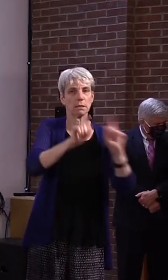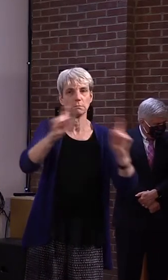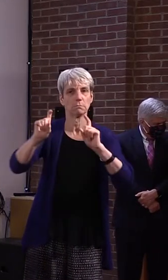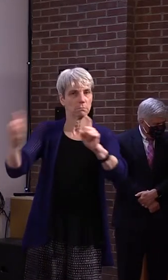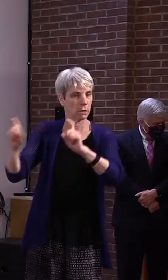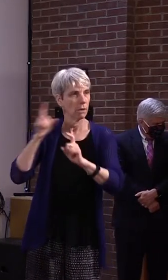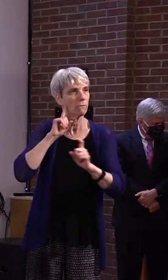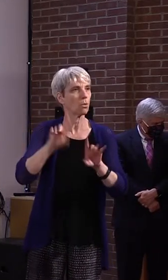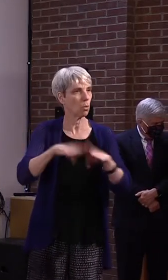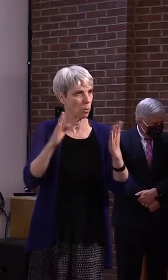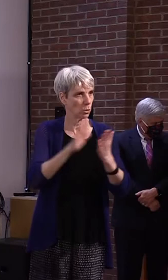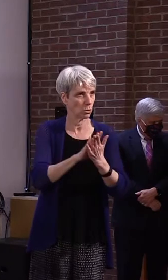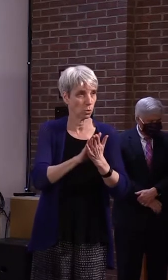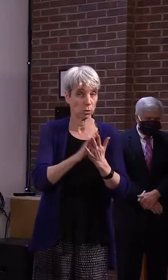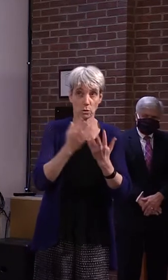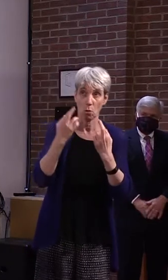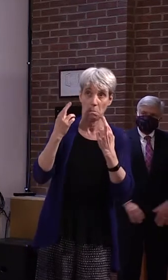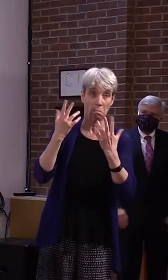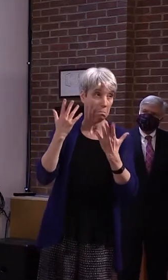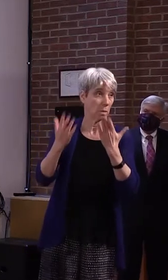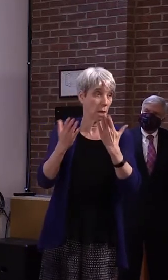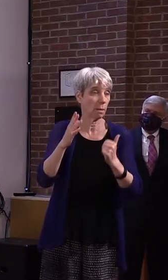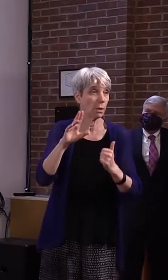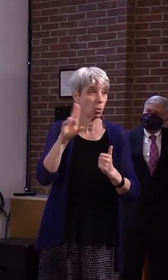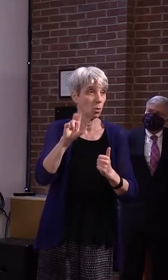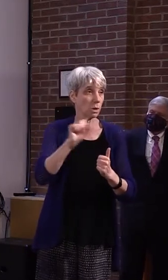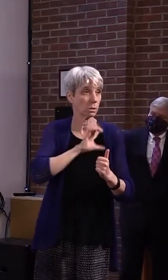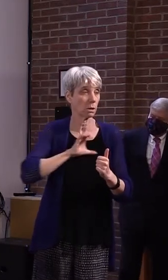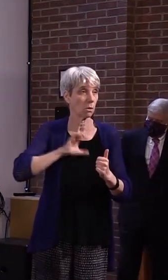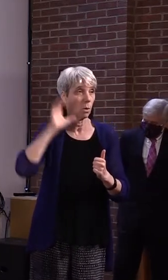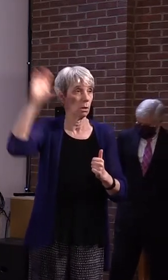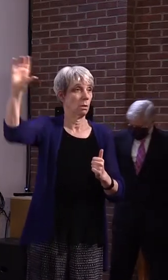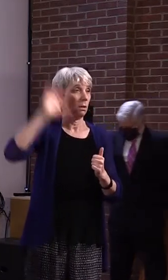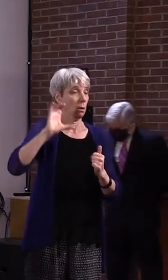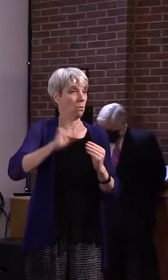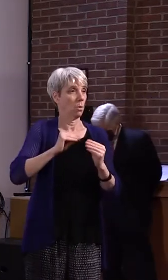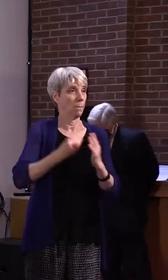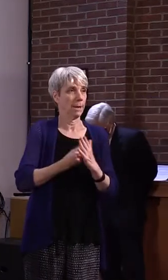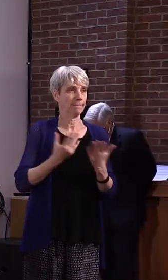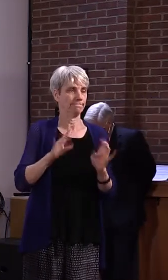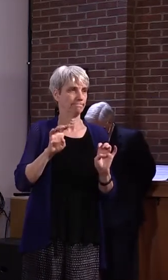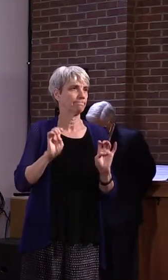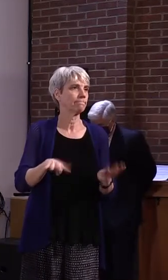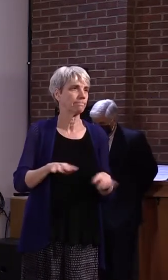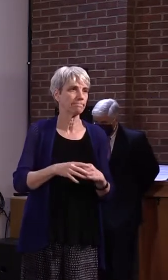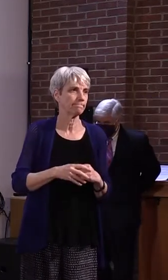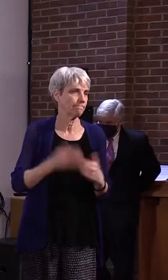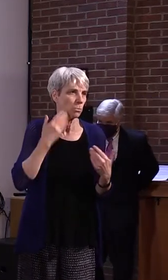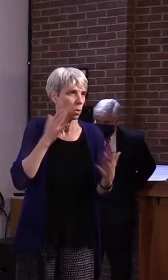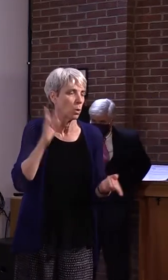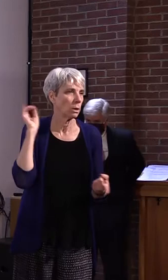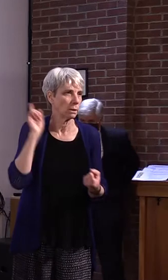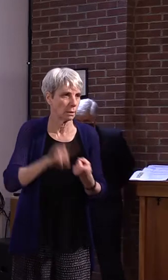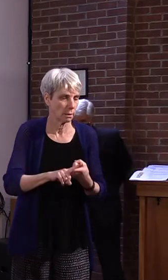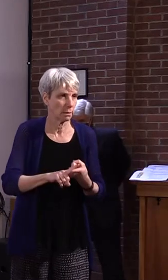There could be money coming from Congress. We just don't know at this point, but we won't know